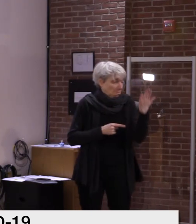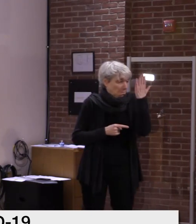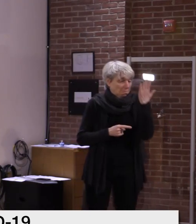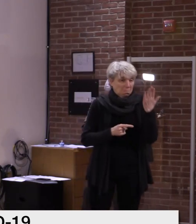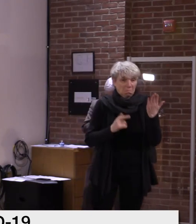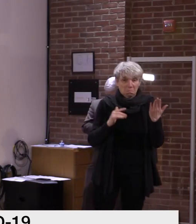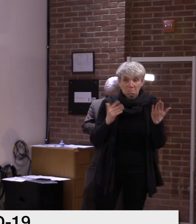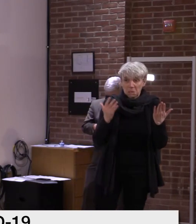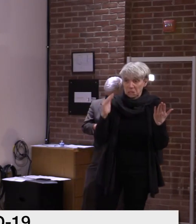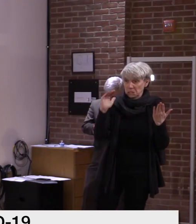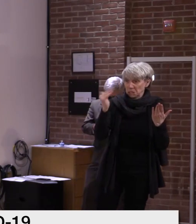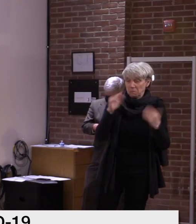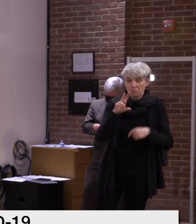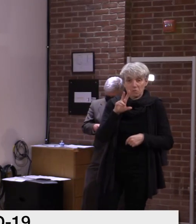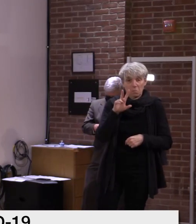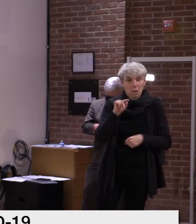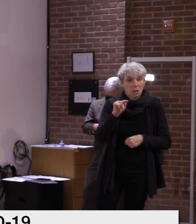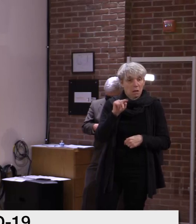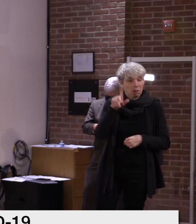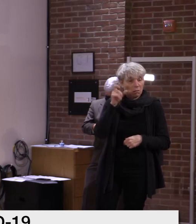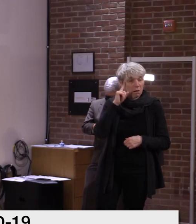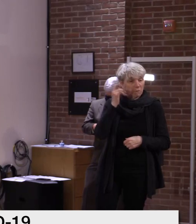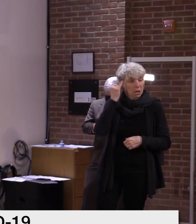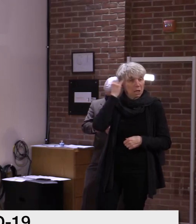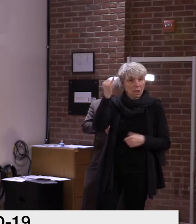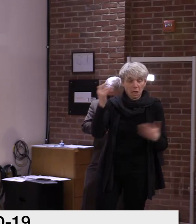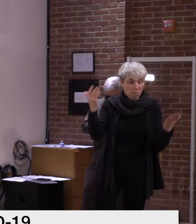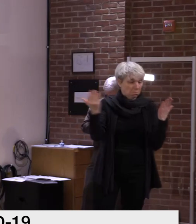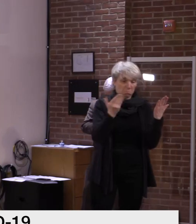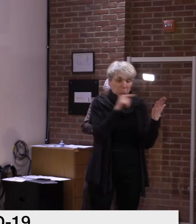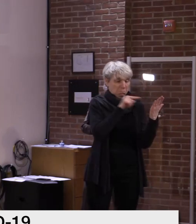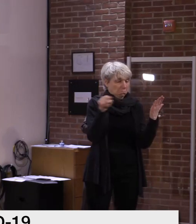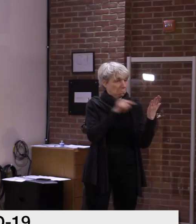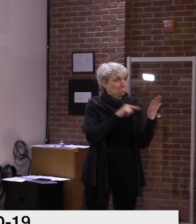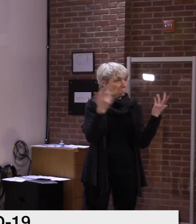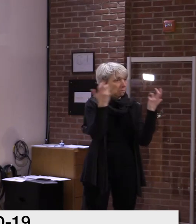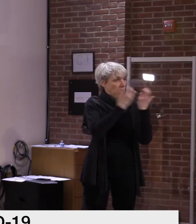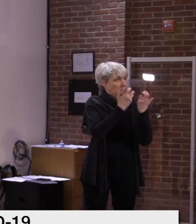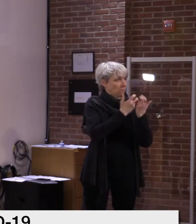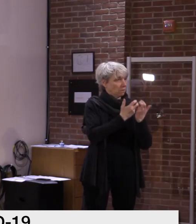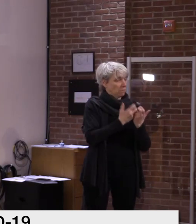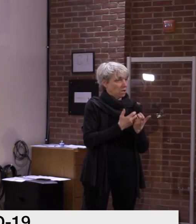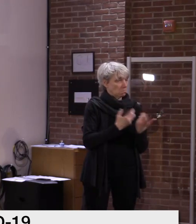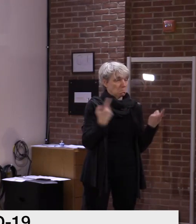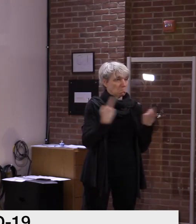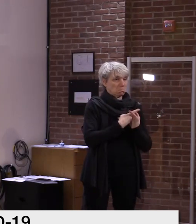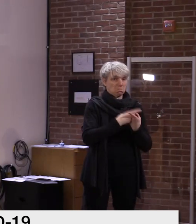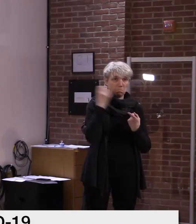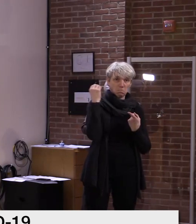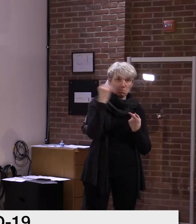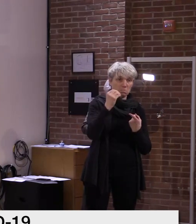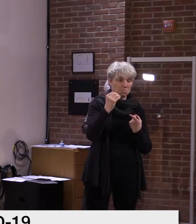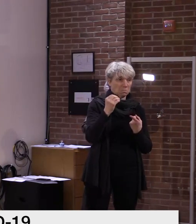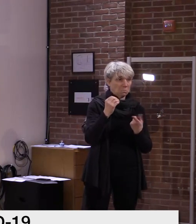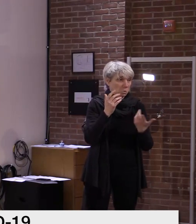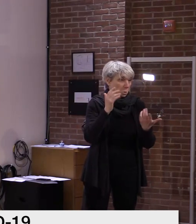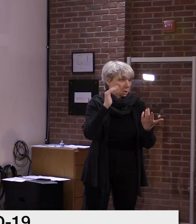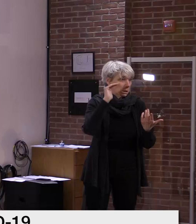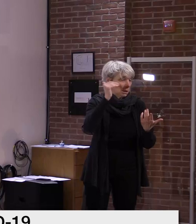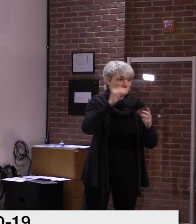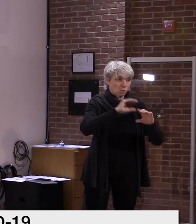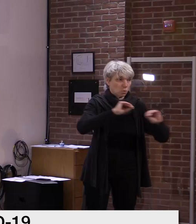in our proposal that would prohibit spending in the areas that we had that we had